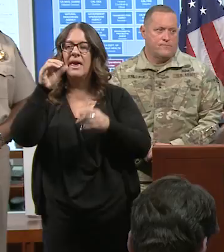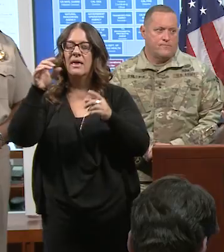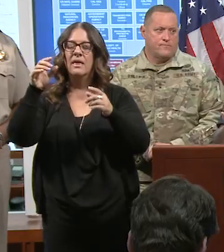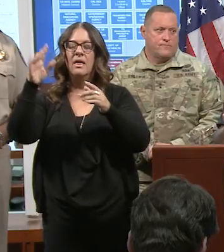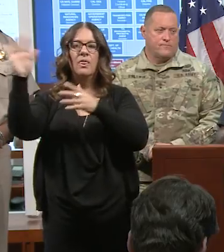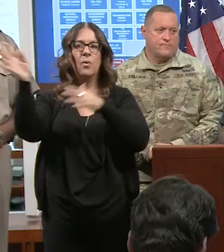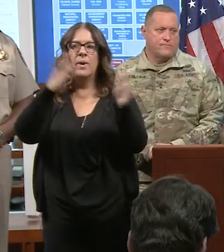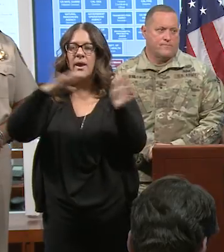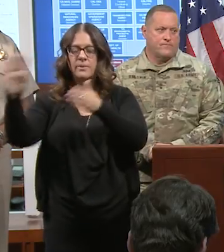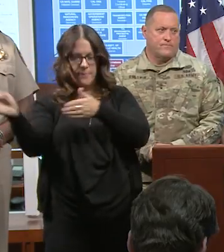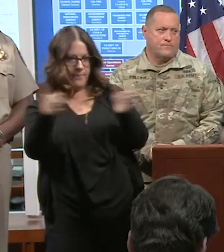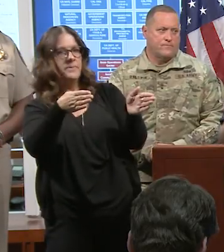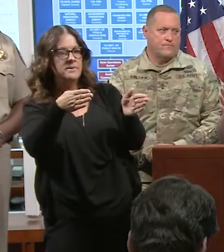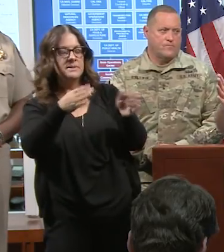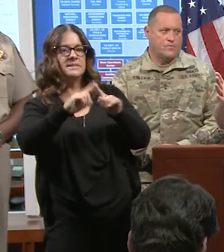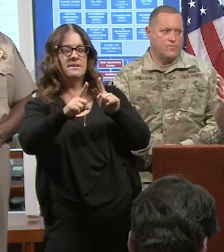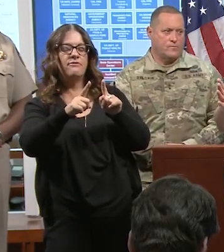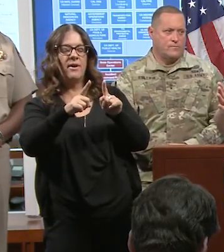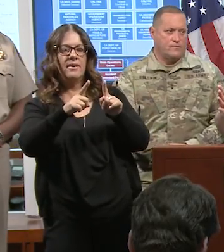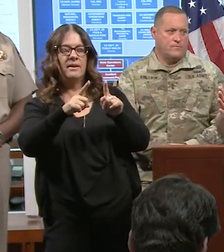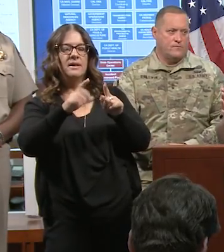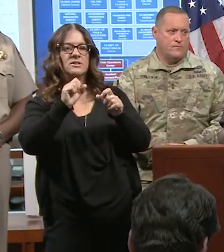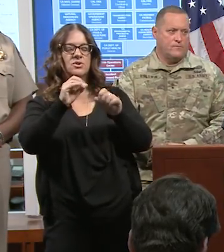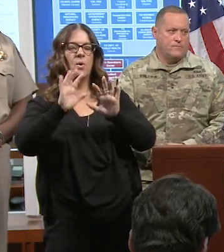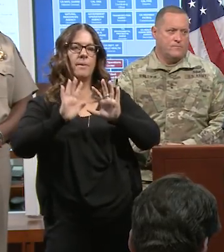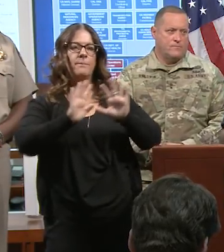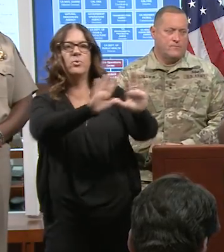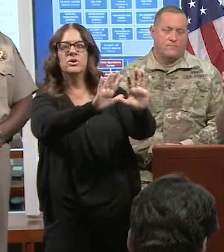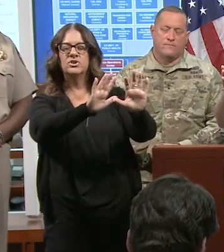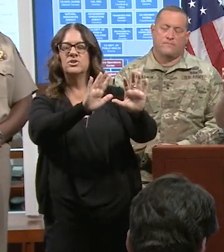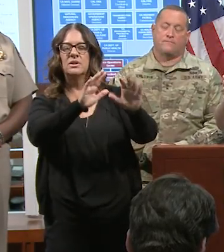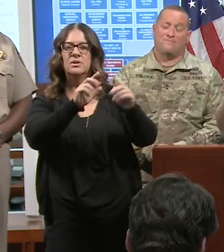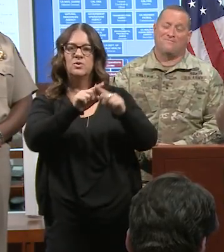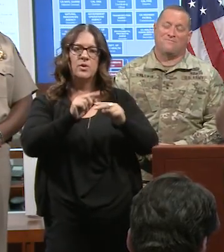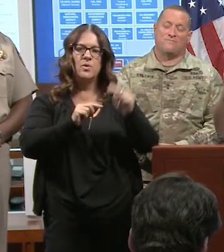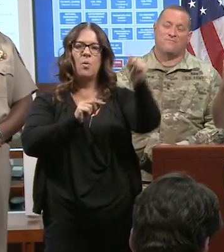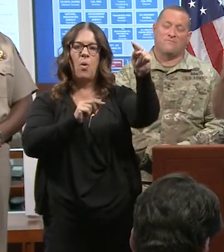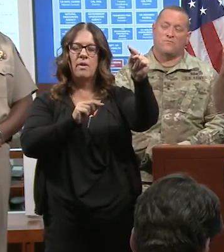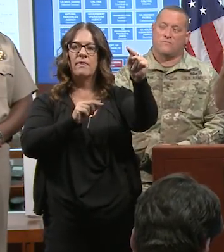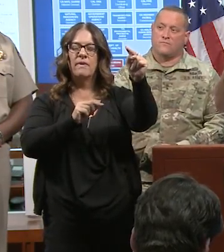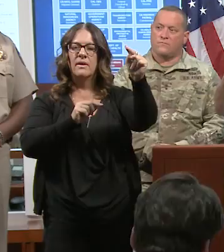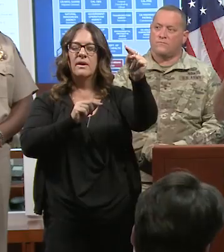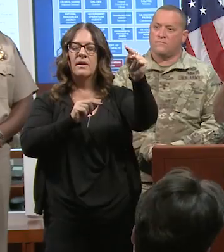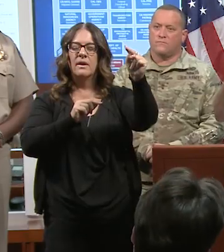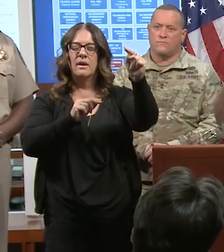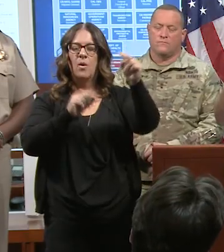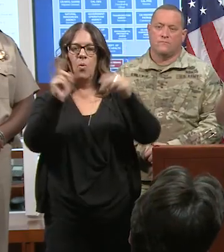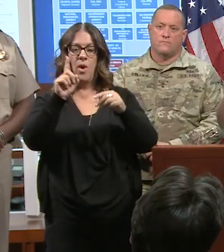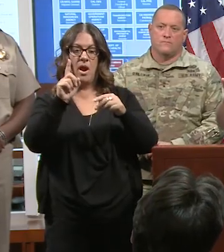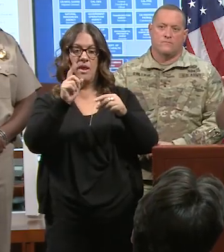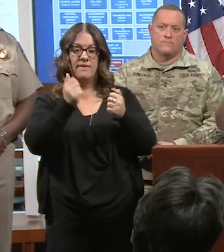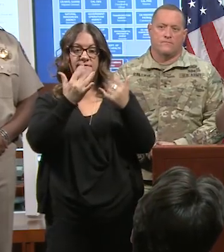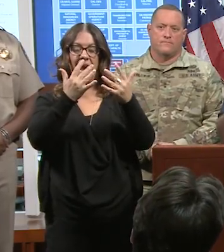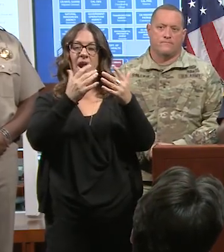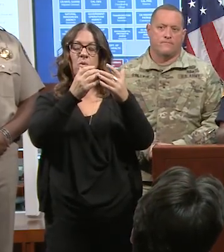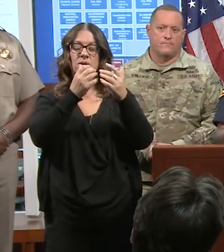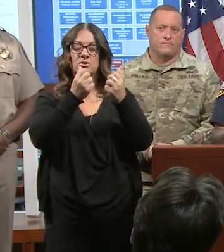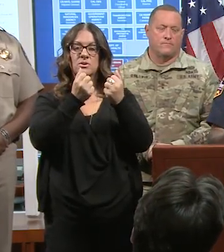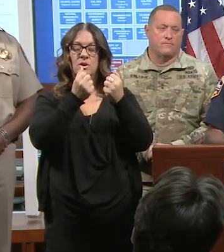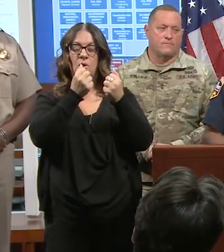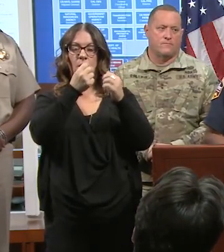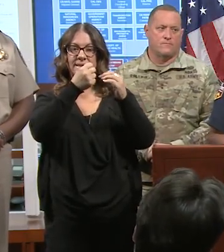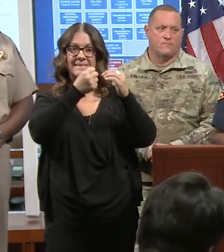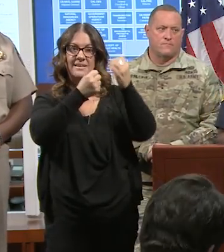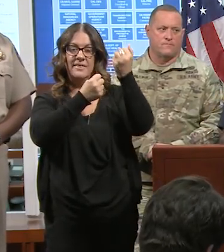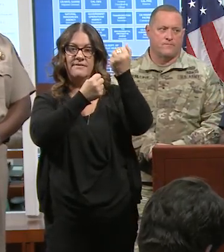traditional onshore flow, which pushed them back to the north, back on themselves and on the north end of the fire. So while that was happening,